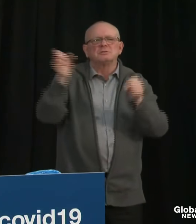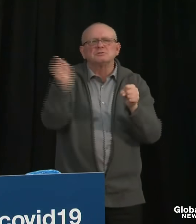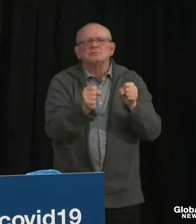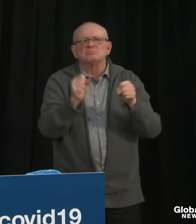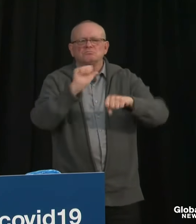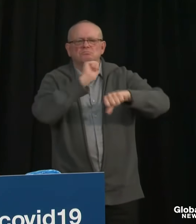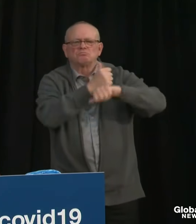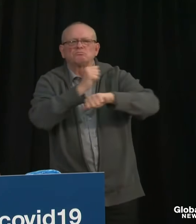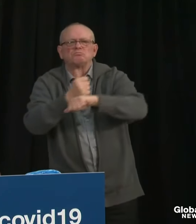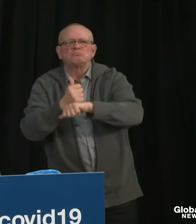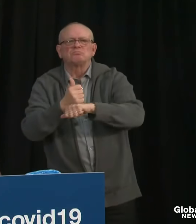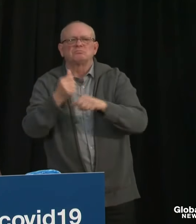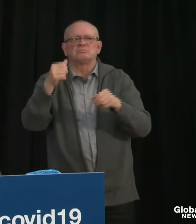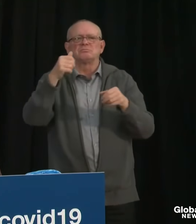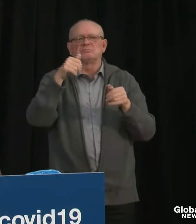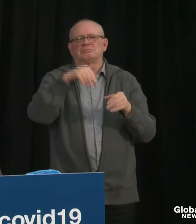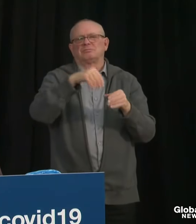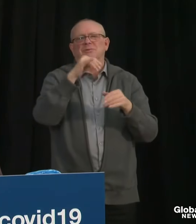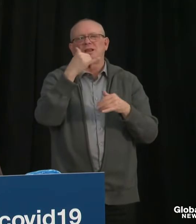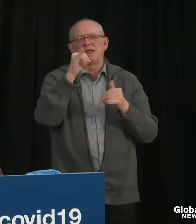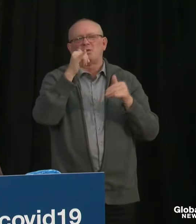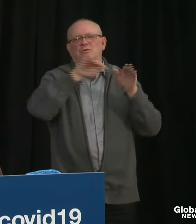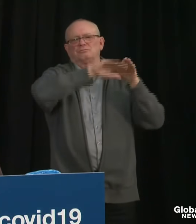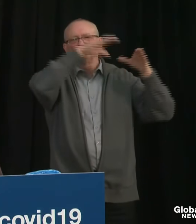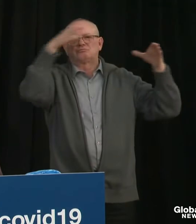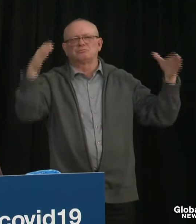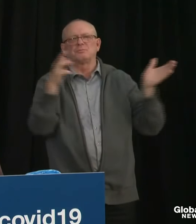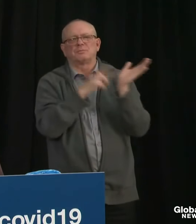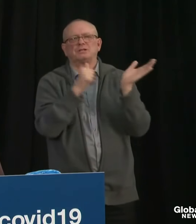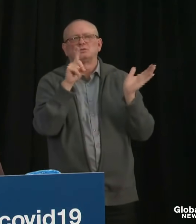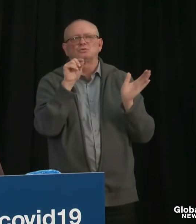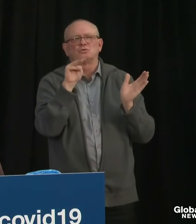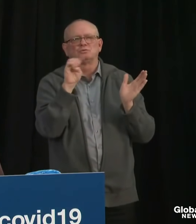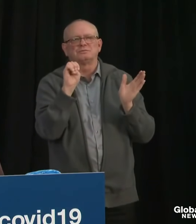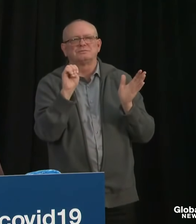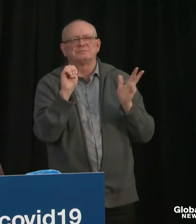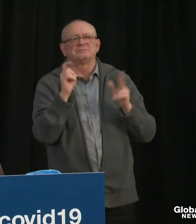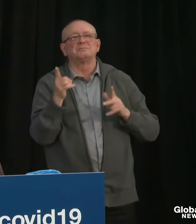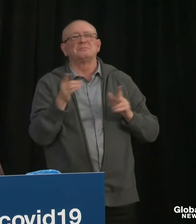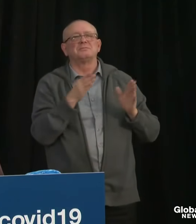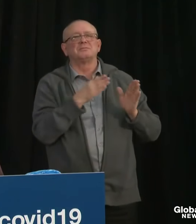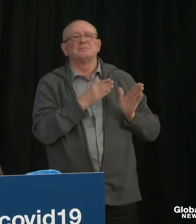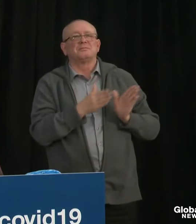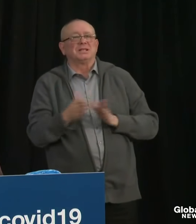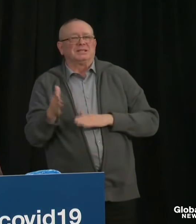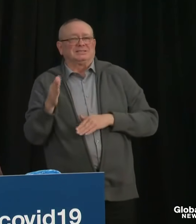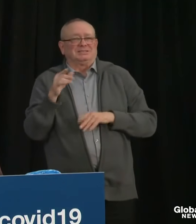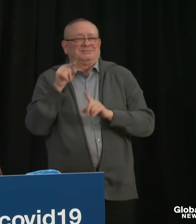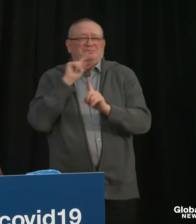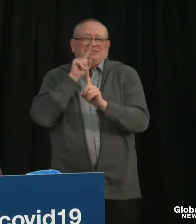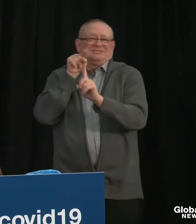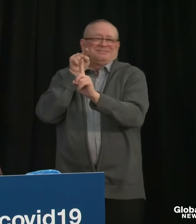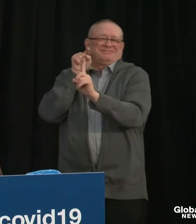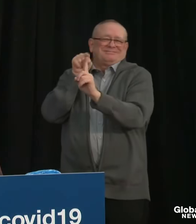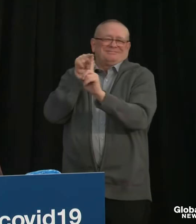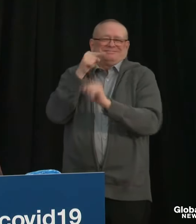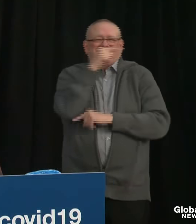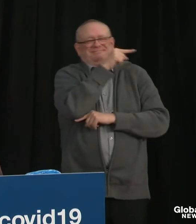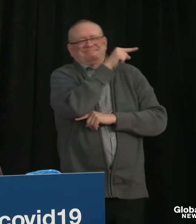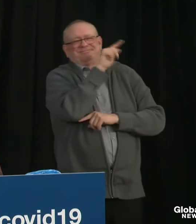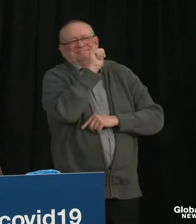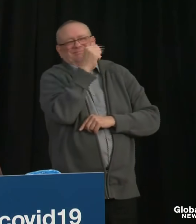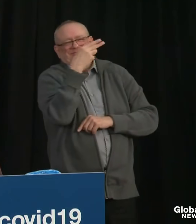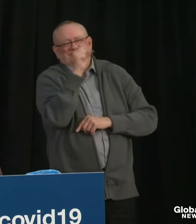the additional space would best be provided by Alberta Health Services. With respect to timeline or when it might be utilized, I